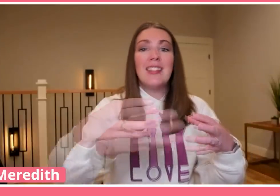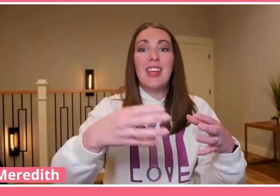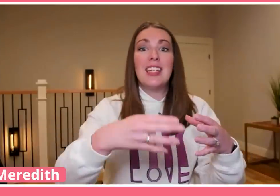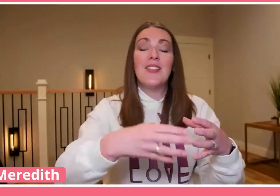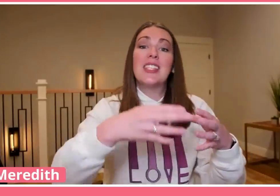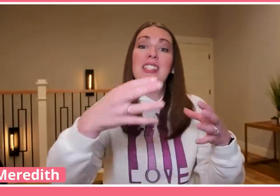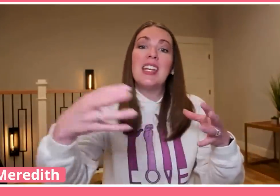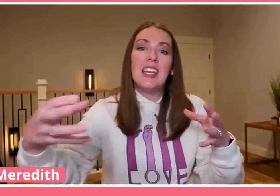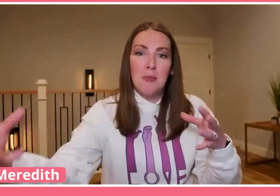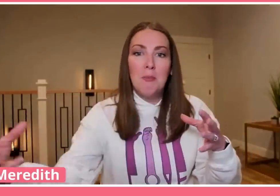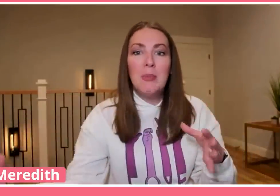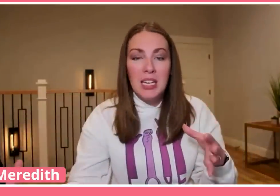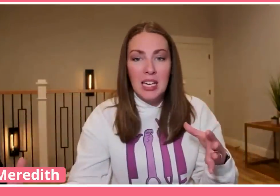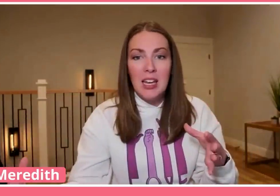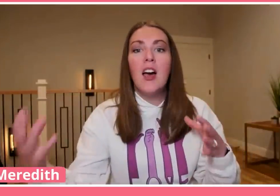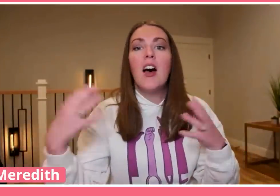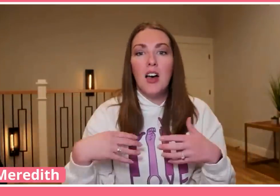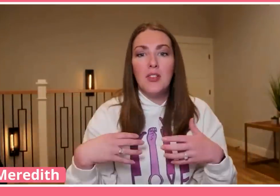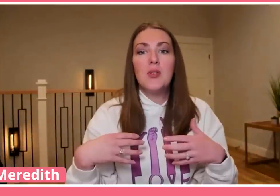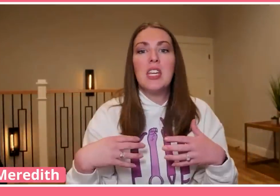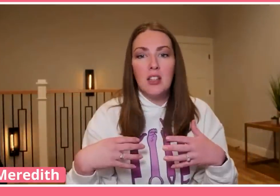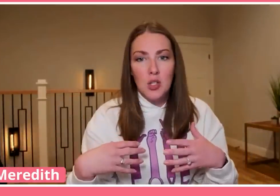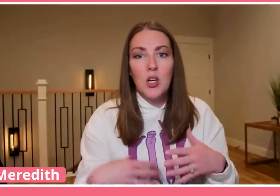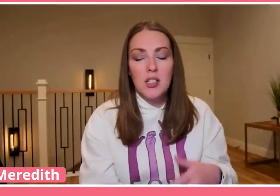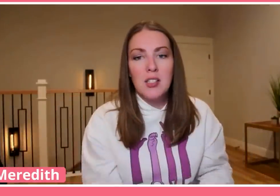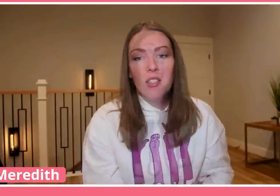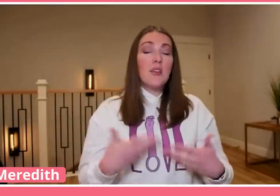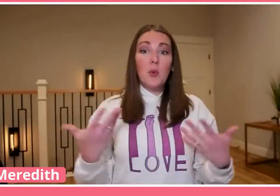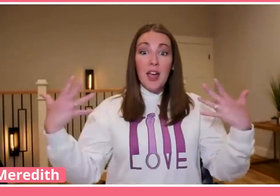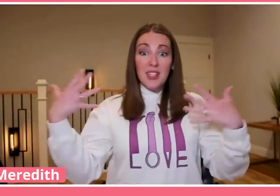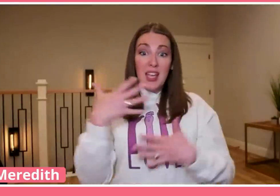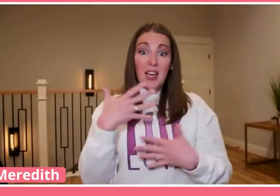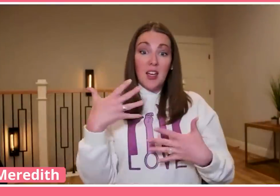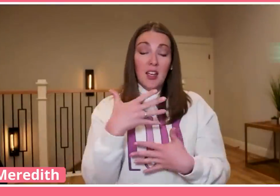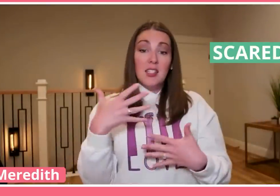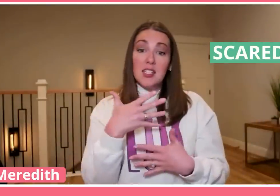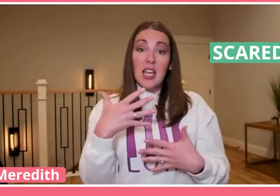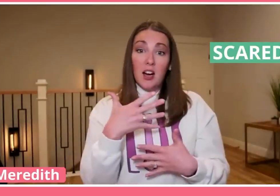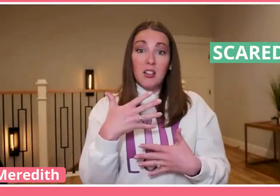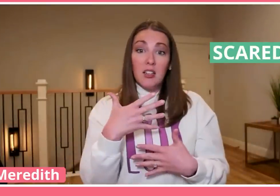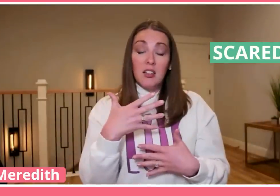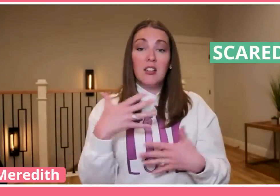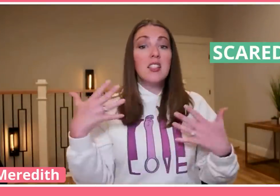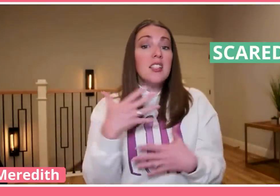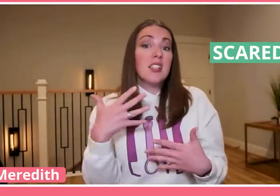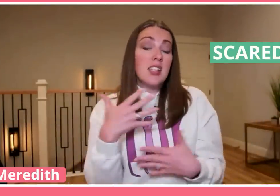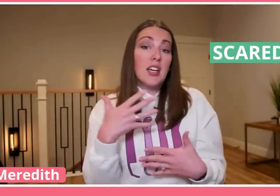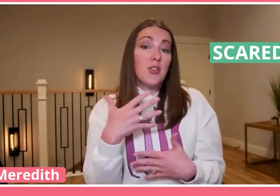then give the synonym meaning of those English words. If we have the sign scared, this is the sign for